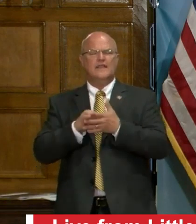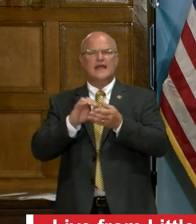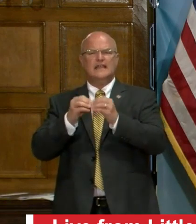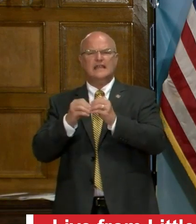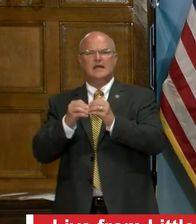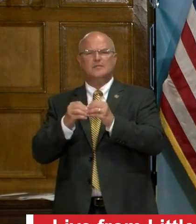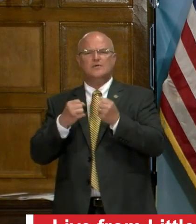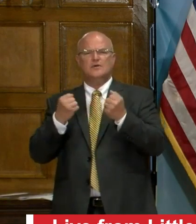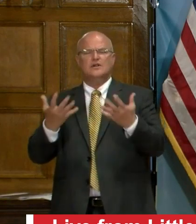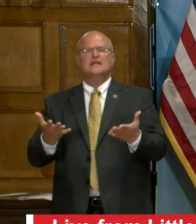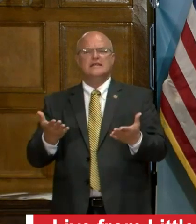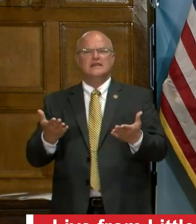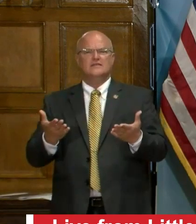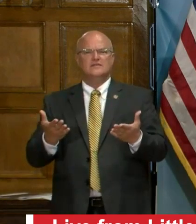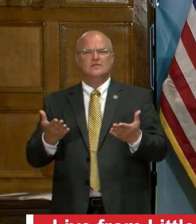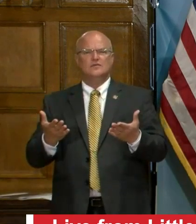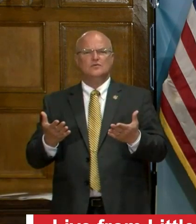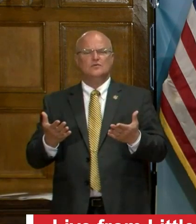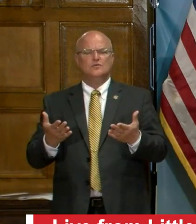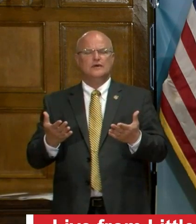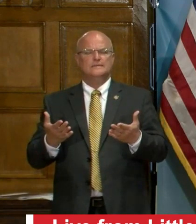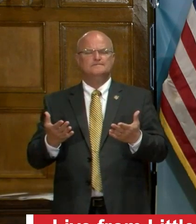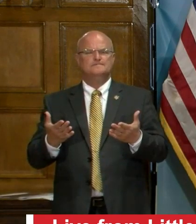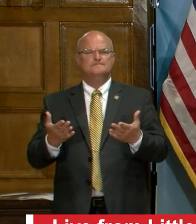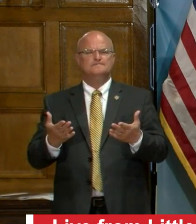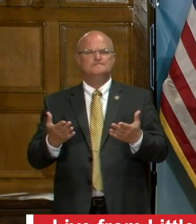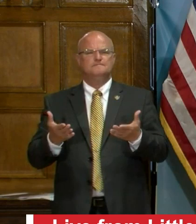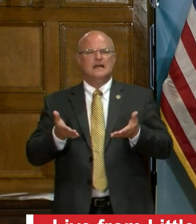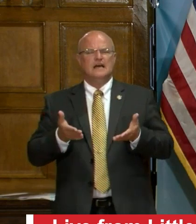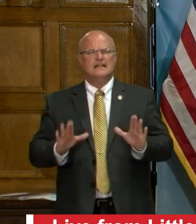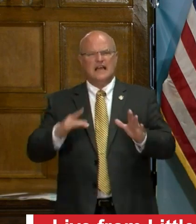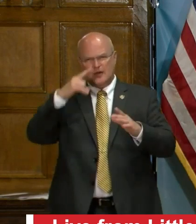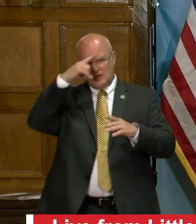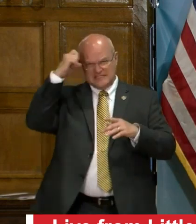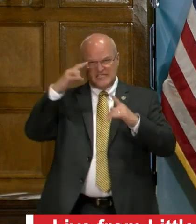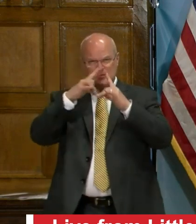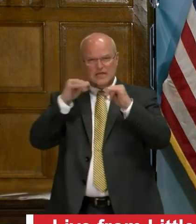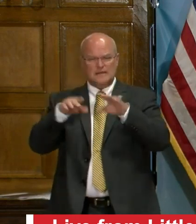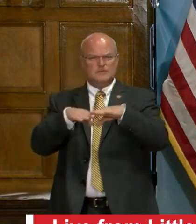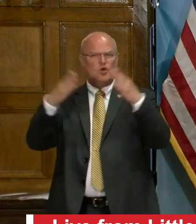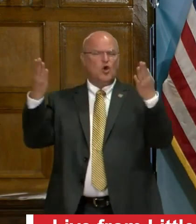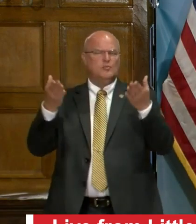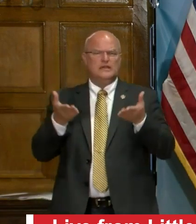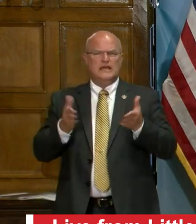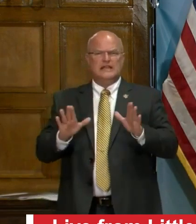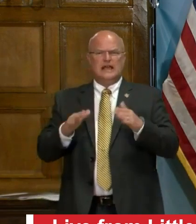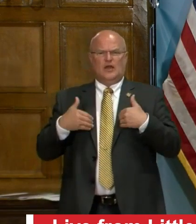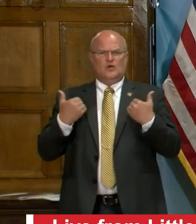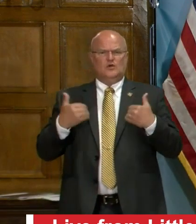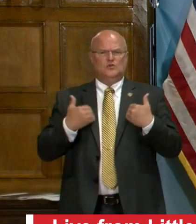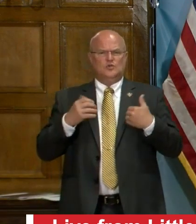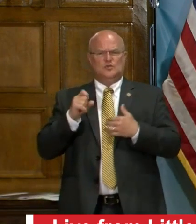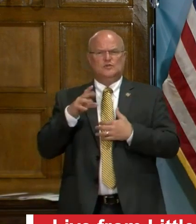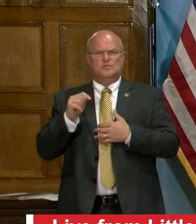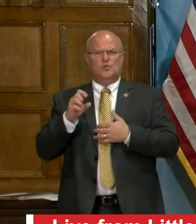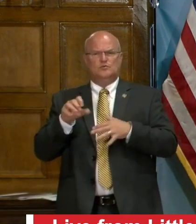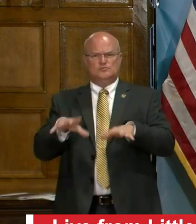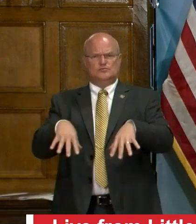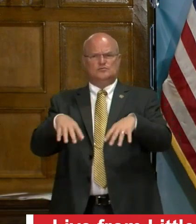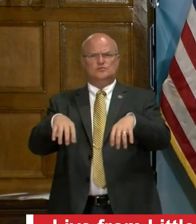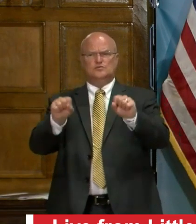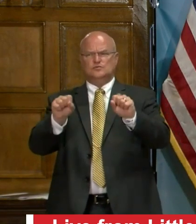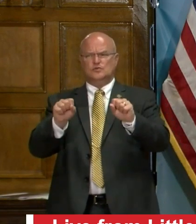number give you pause before allowing summer camps to reopen, allowing youth